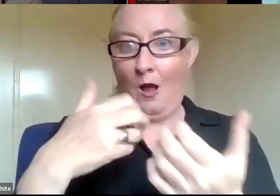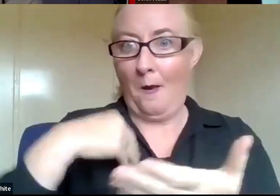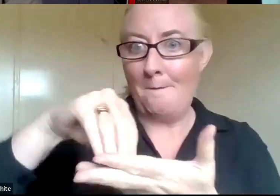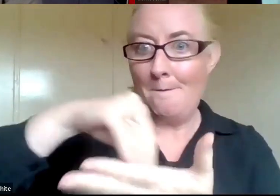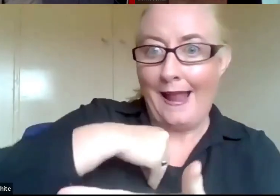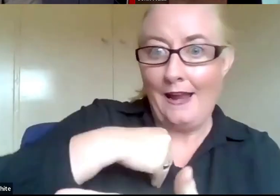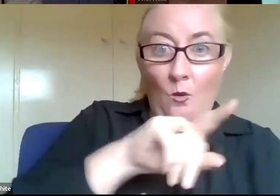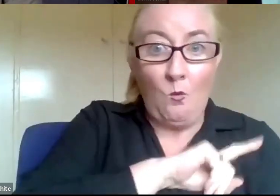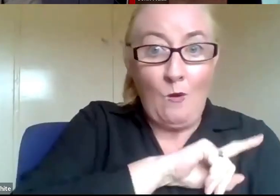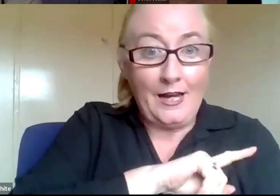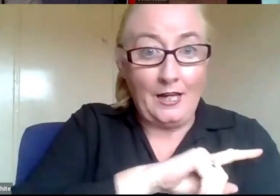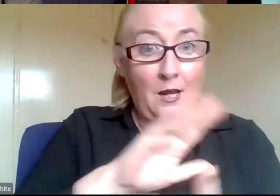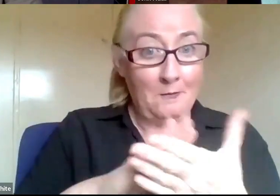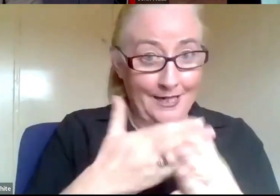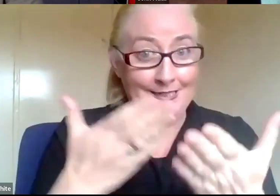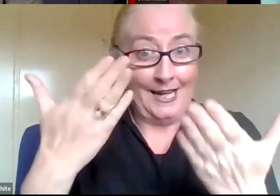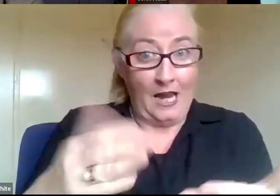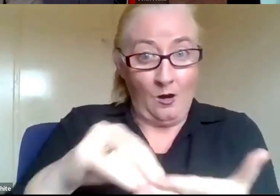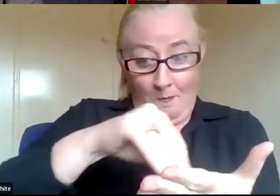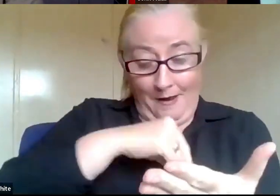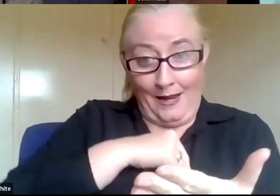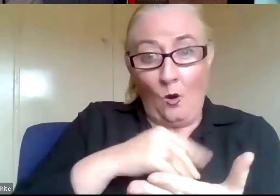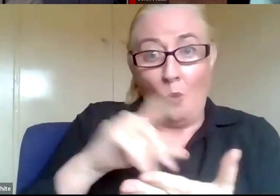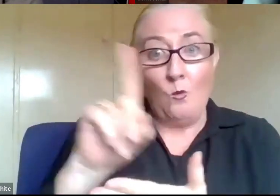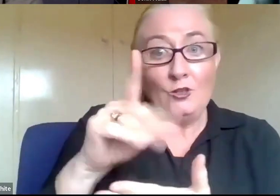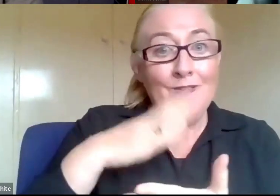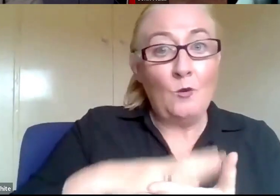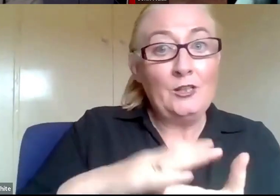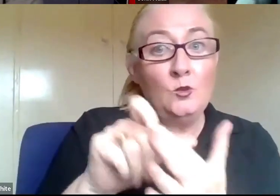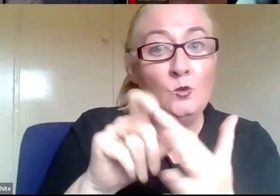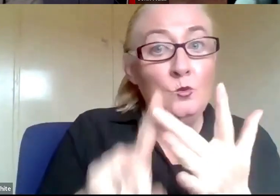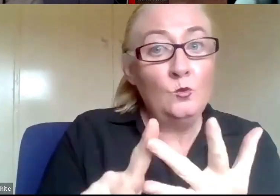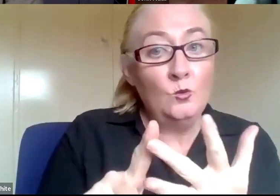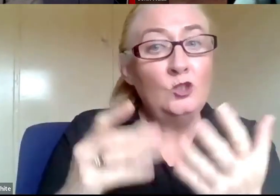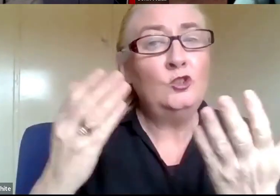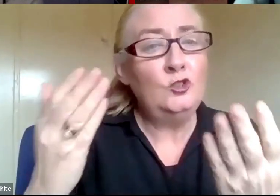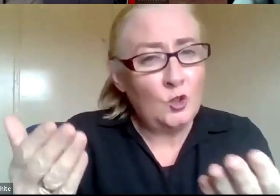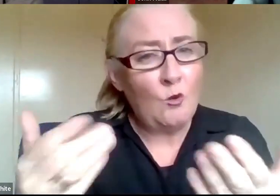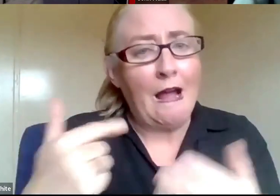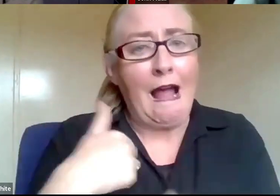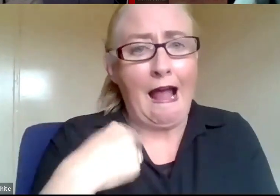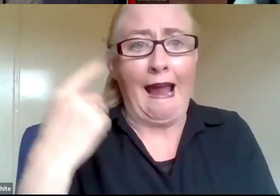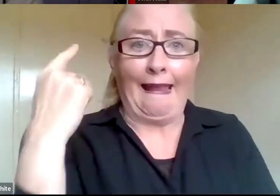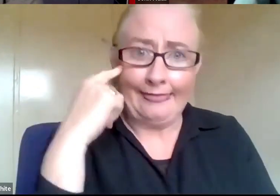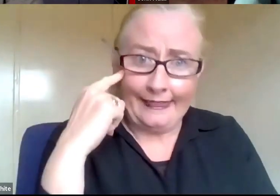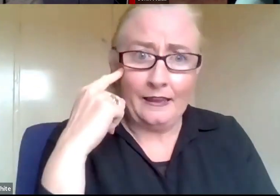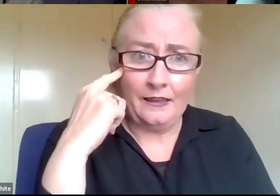achieve what they're there to do. So I think the